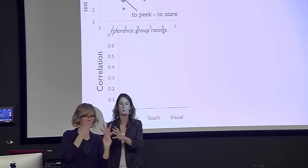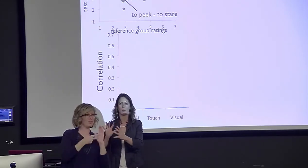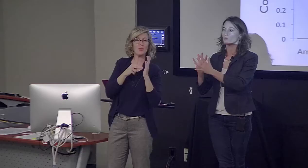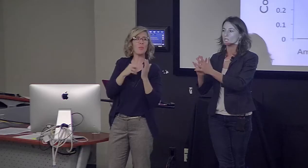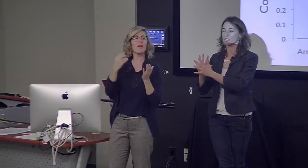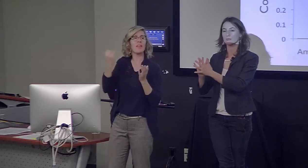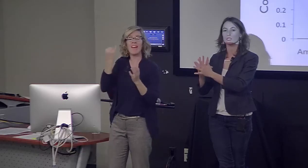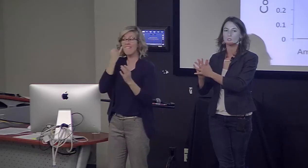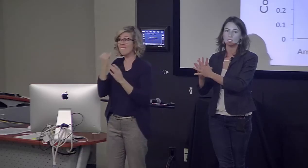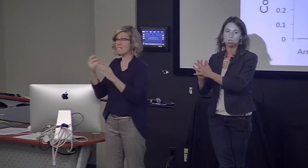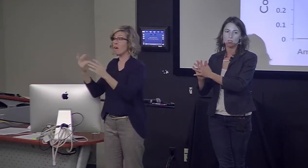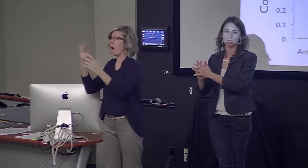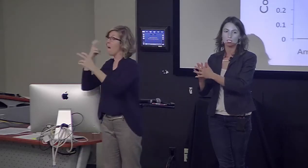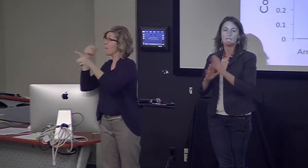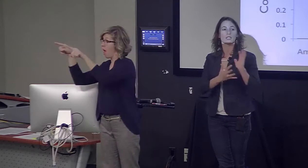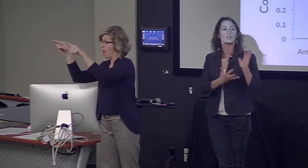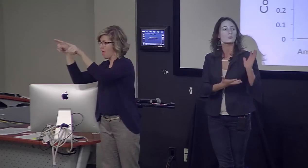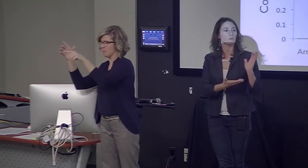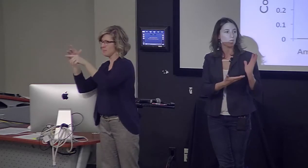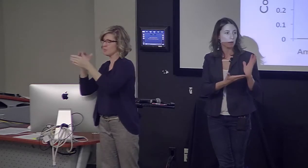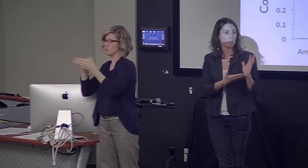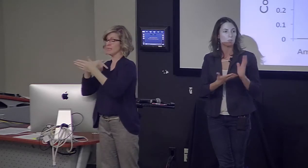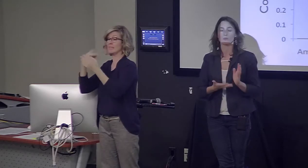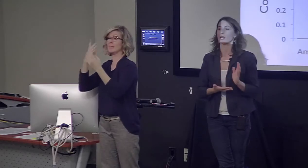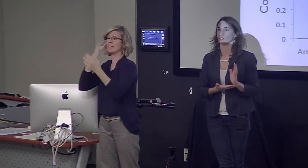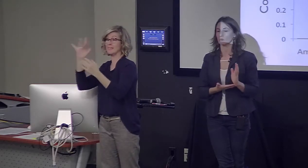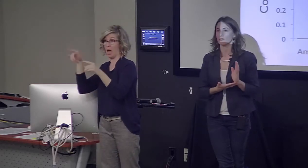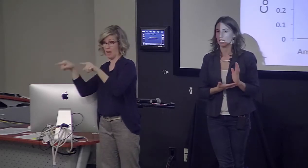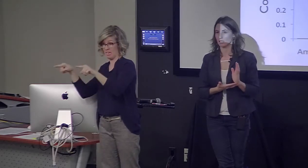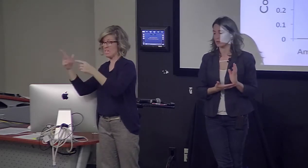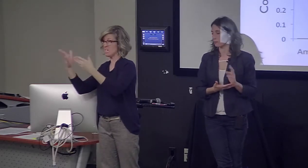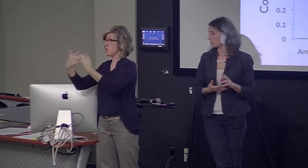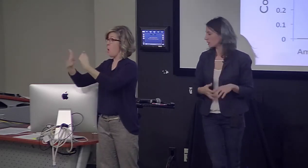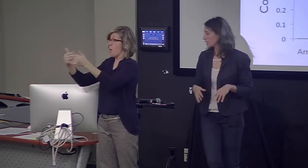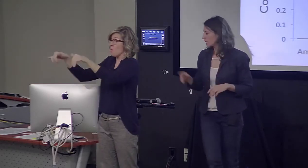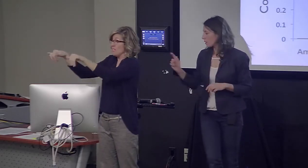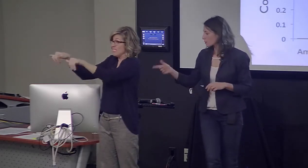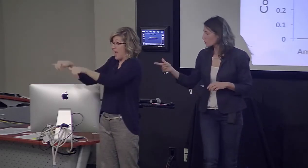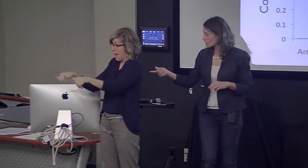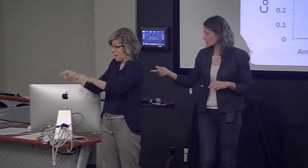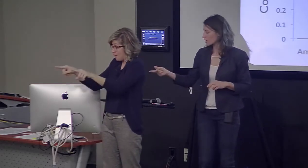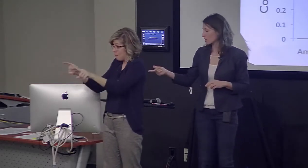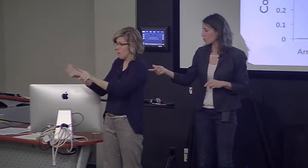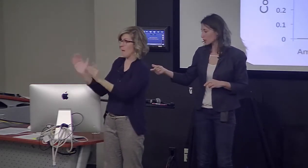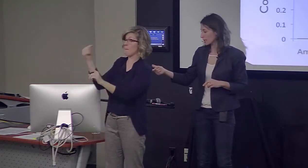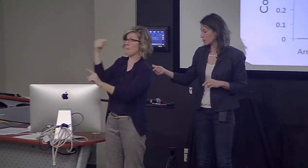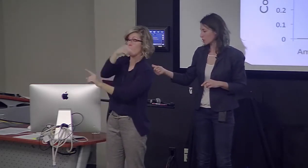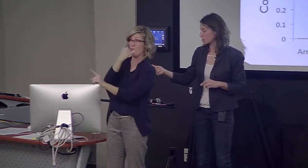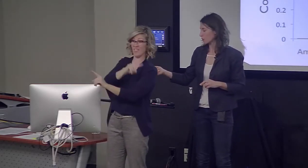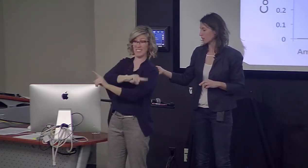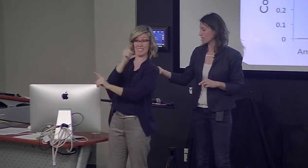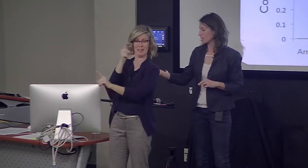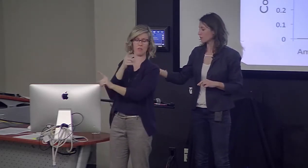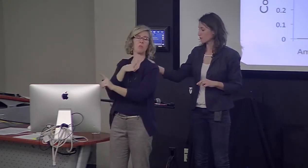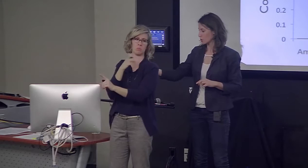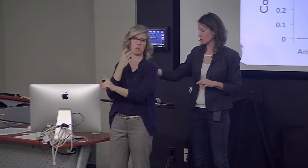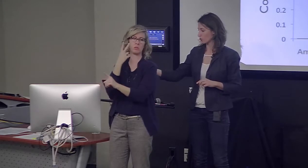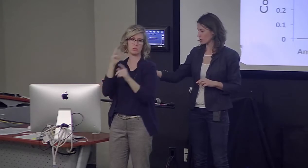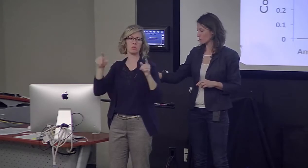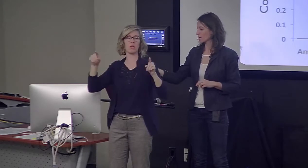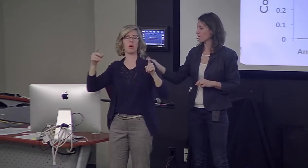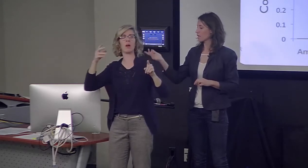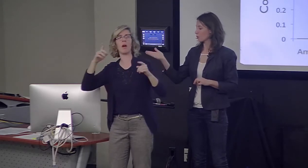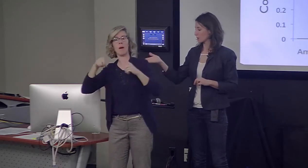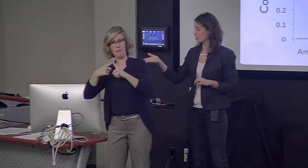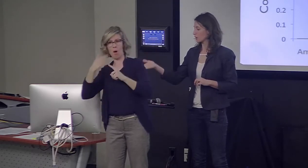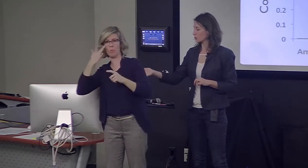sighted people are more similar to each other than a group of blind people and a group of sighted people? So this is the correlation between the data for visual